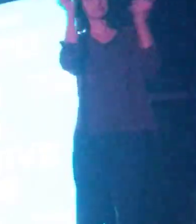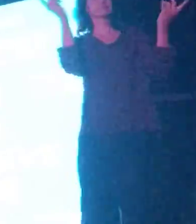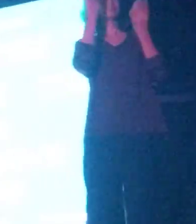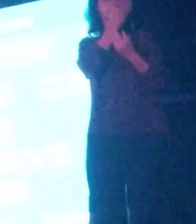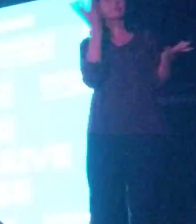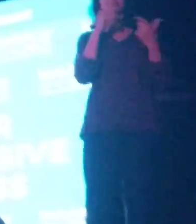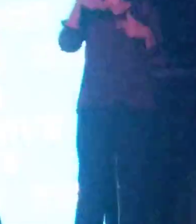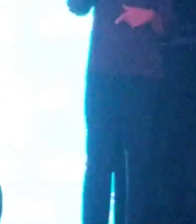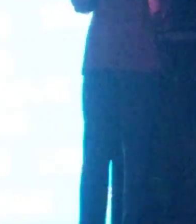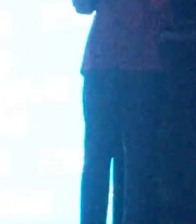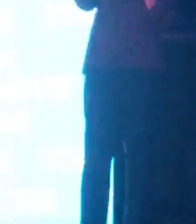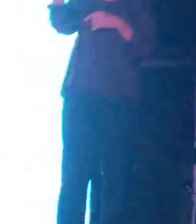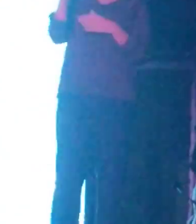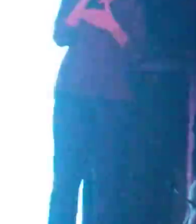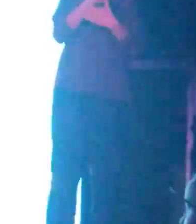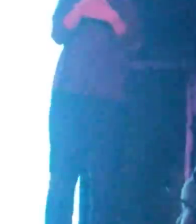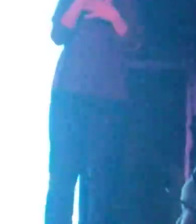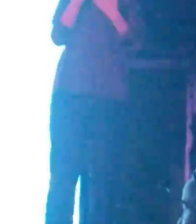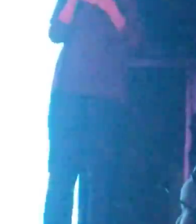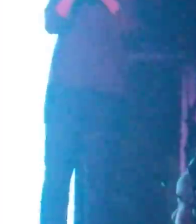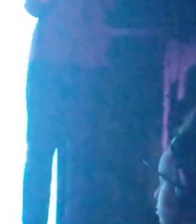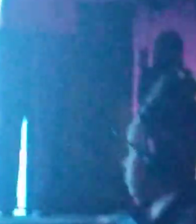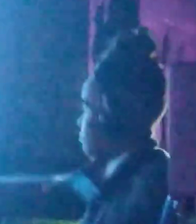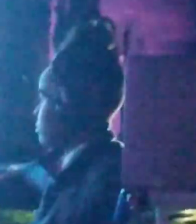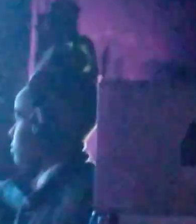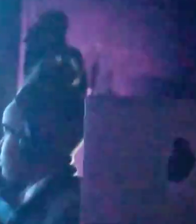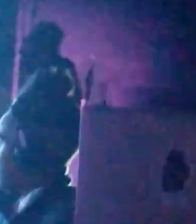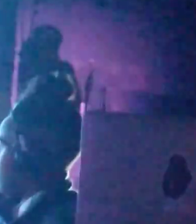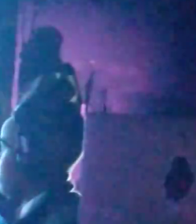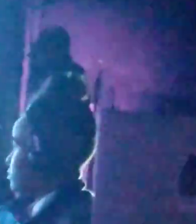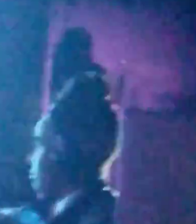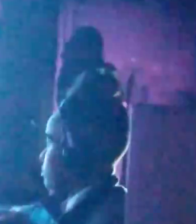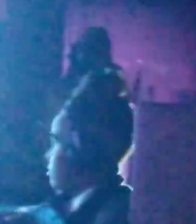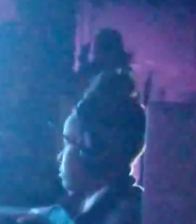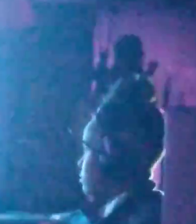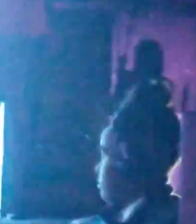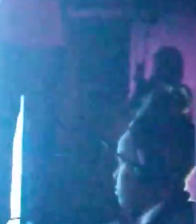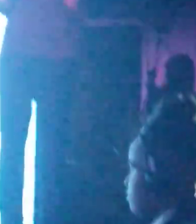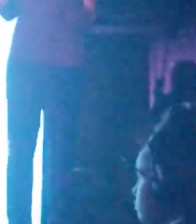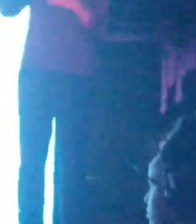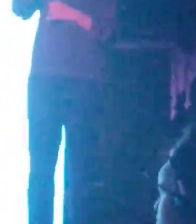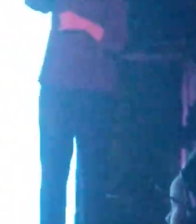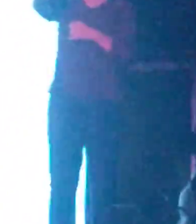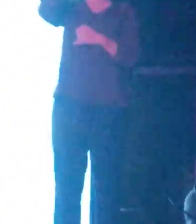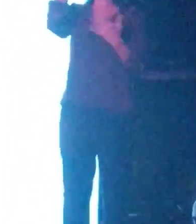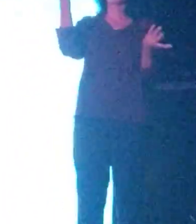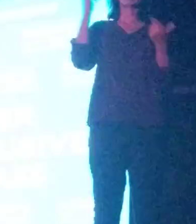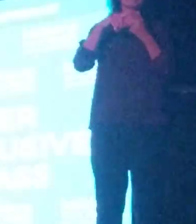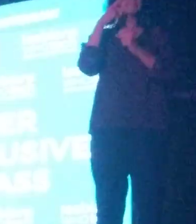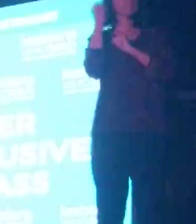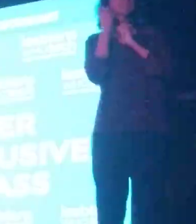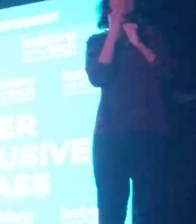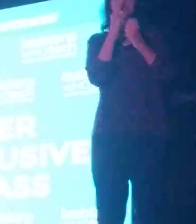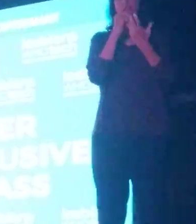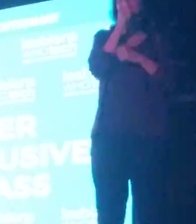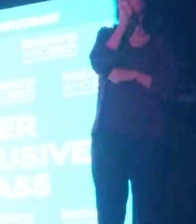election. They couldn't, they couldn't reveal because they don't have interpretation. It was highly classified and all that, but they did lay it out